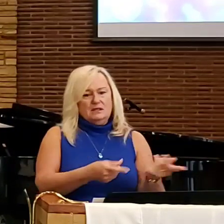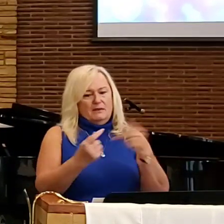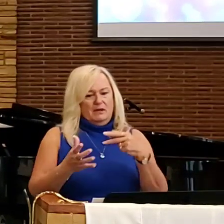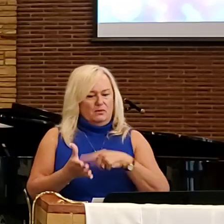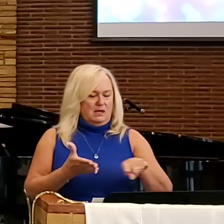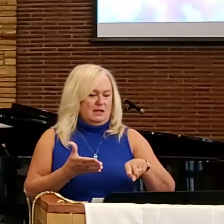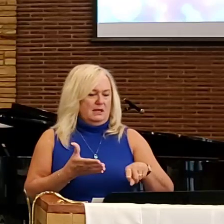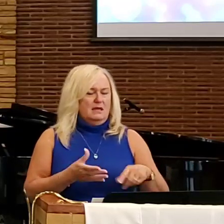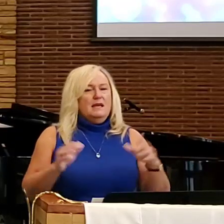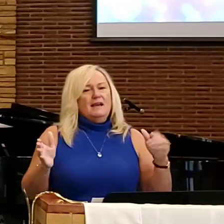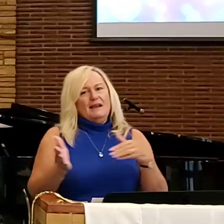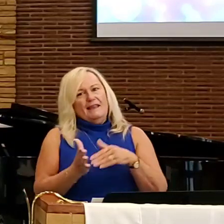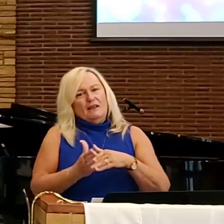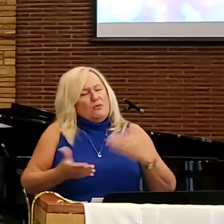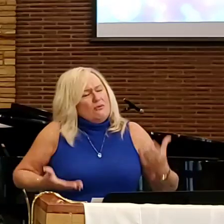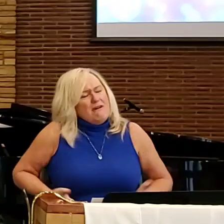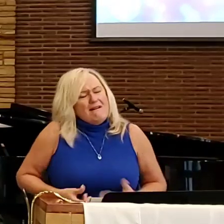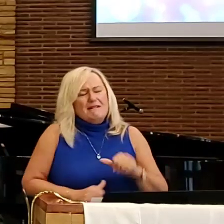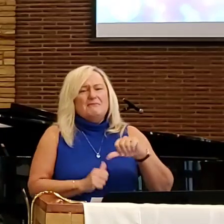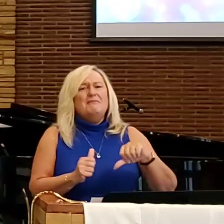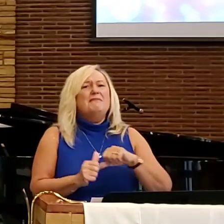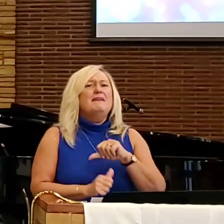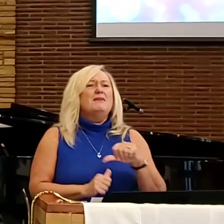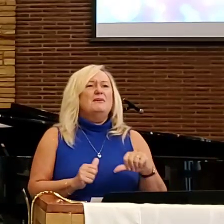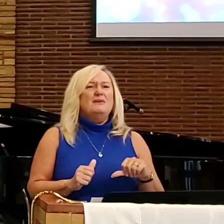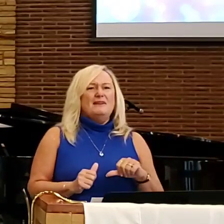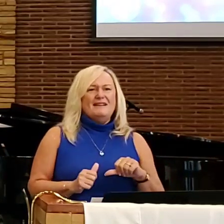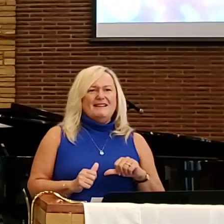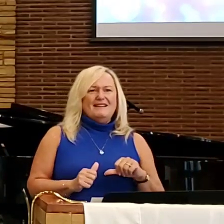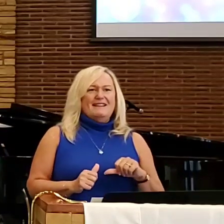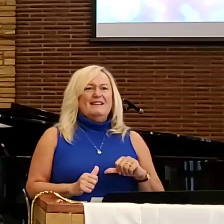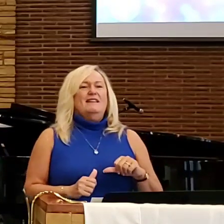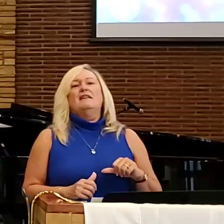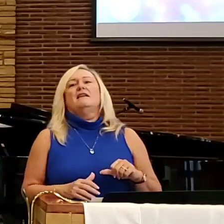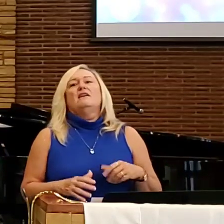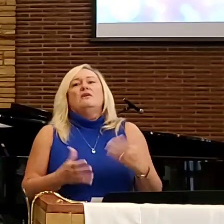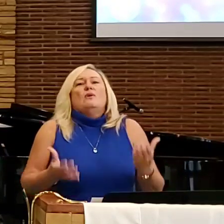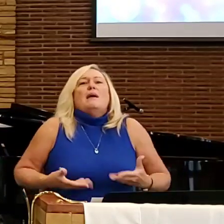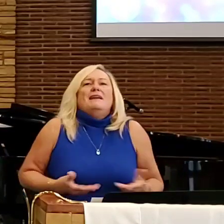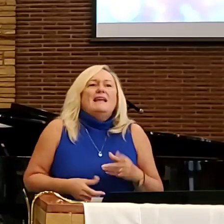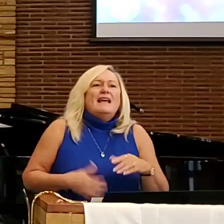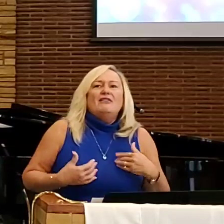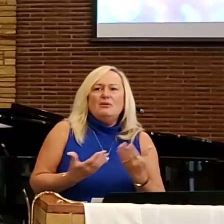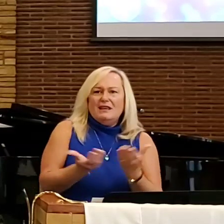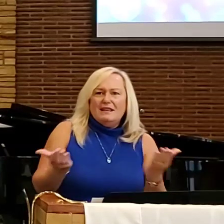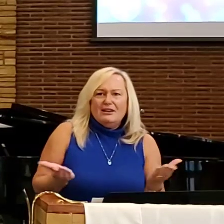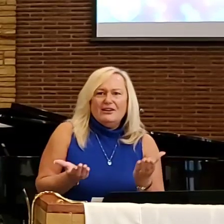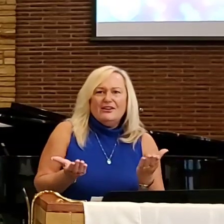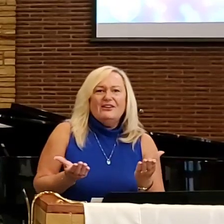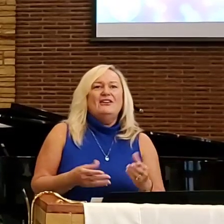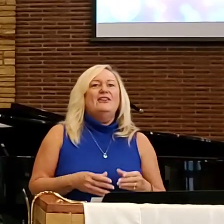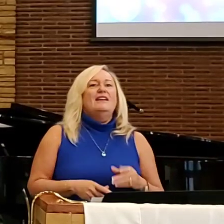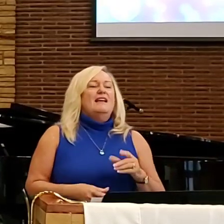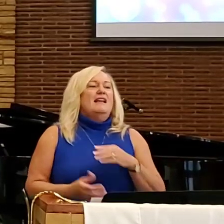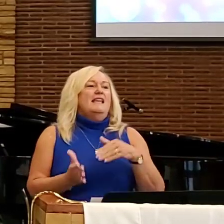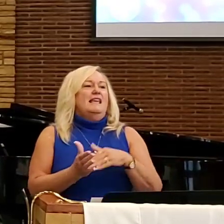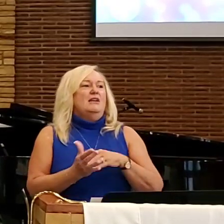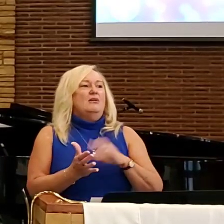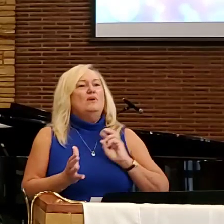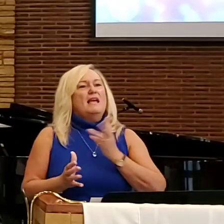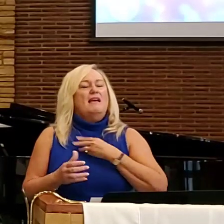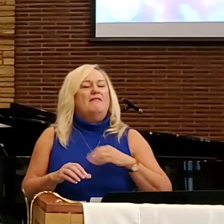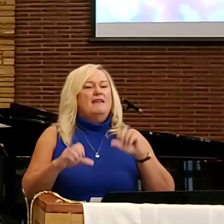So again, we welcome everyone. We are delighted to have those of you who are here. And again, we have